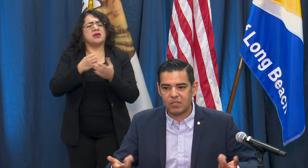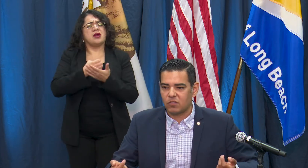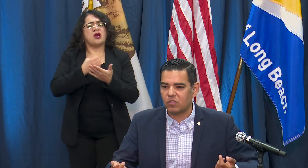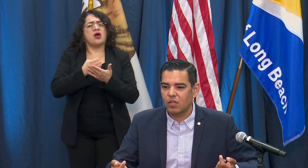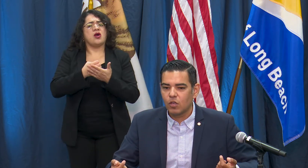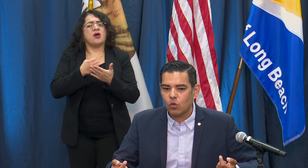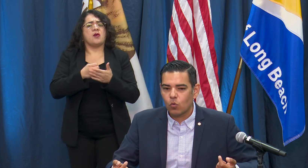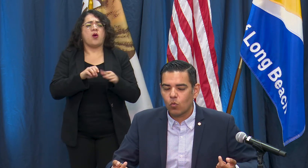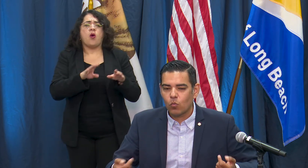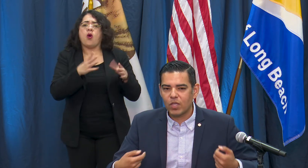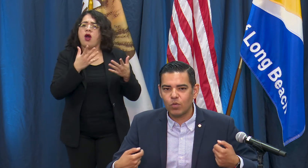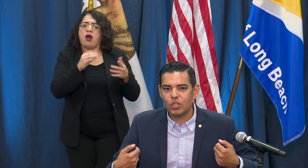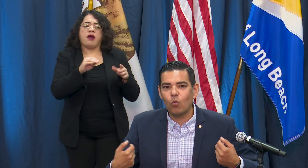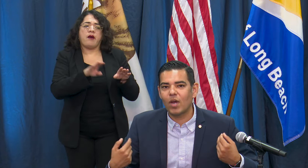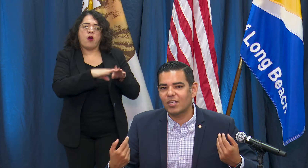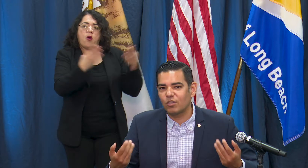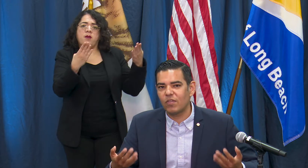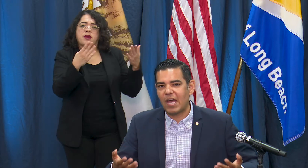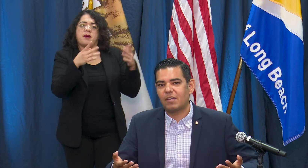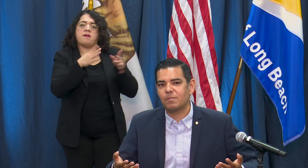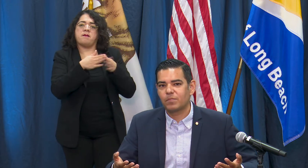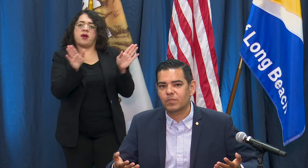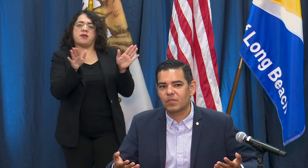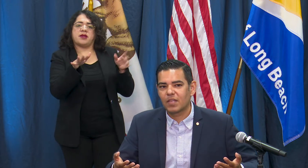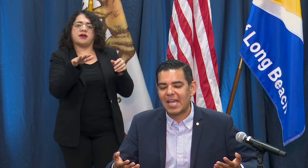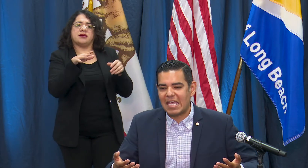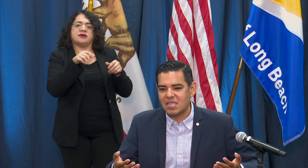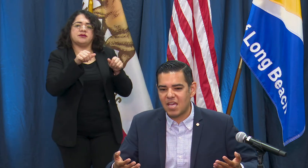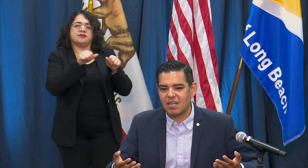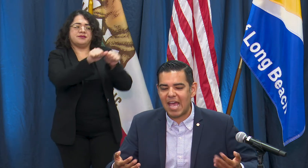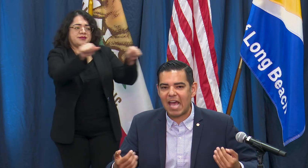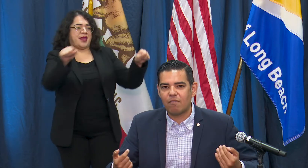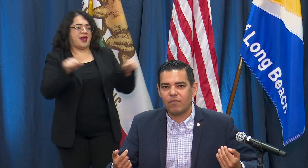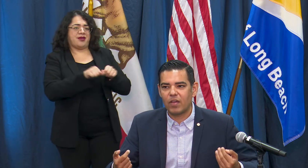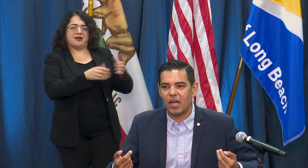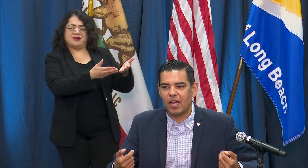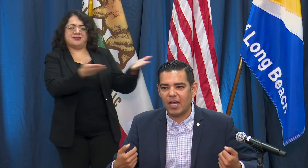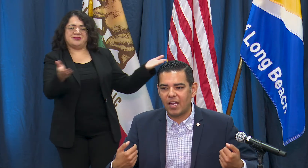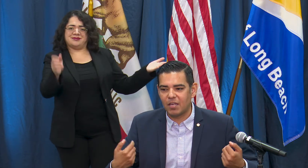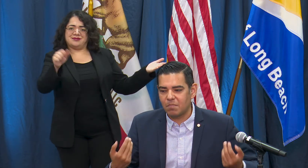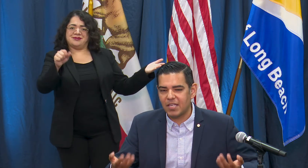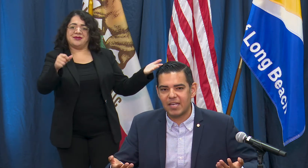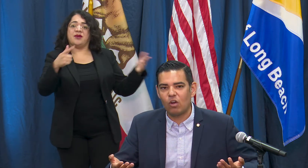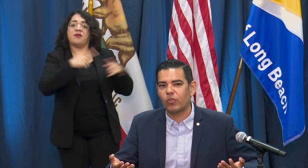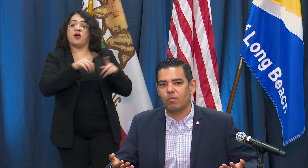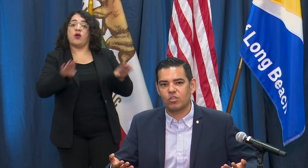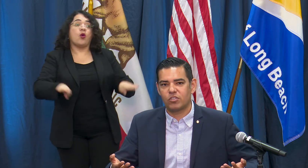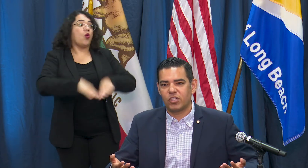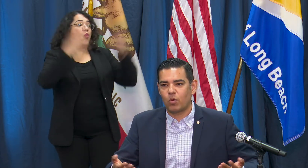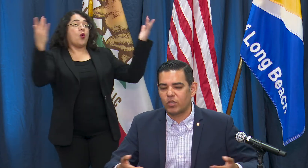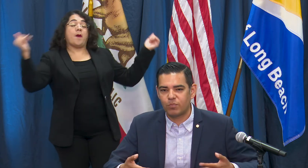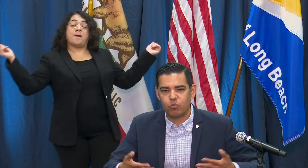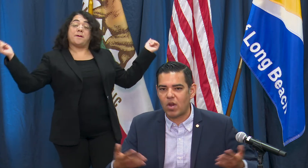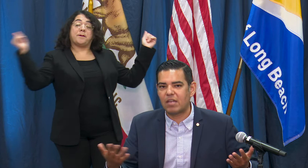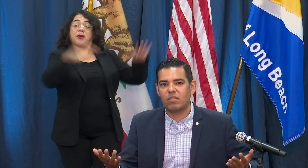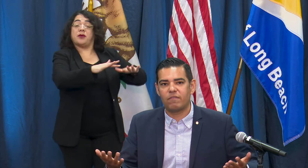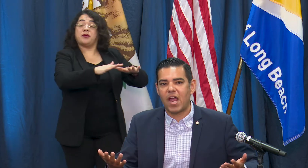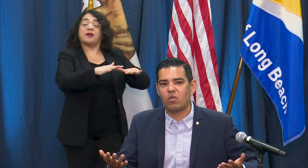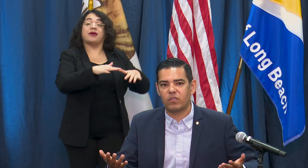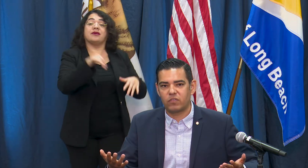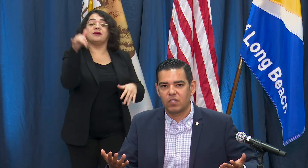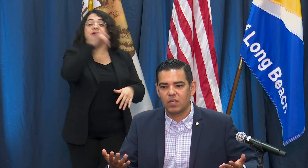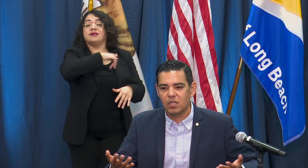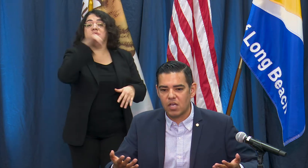some spaces. We don't want to do that and then have an immediate health emergency where we spread